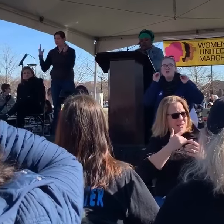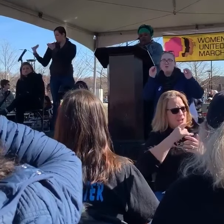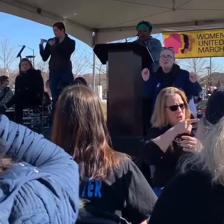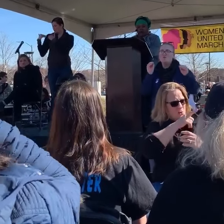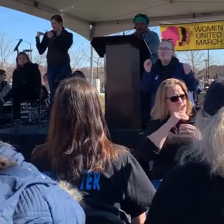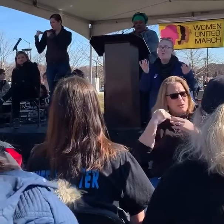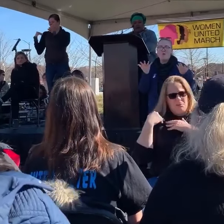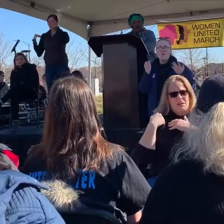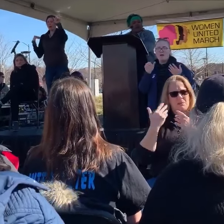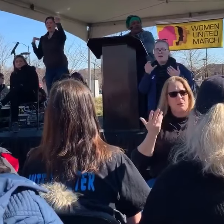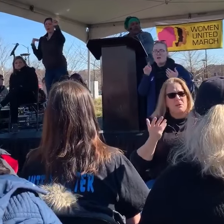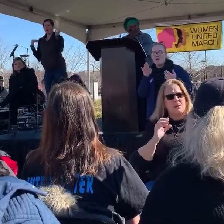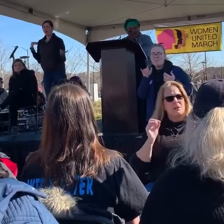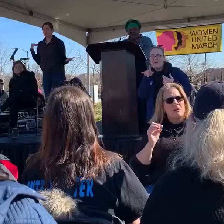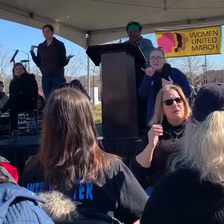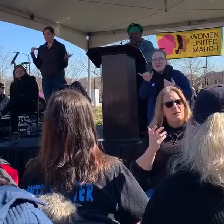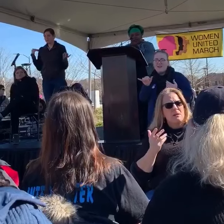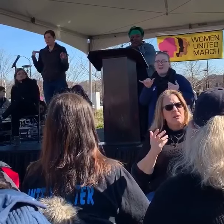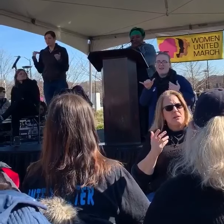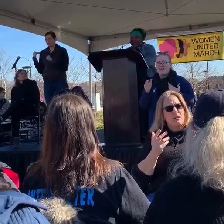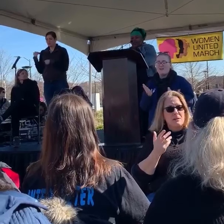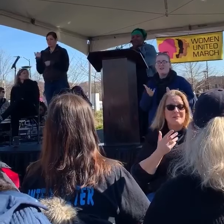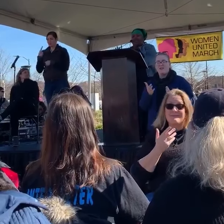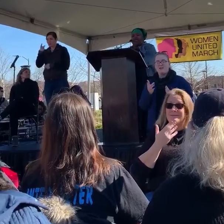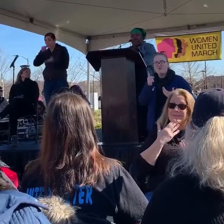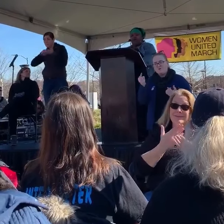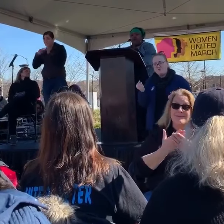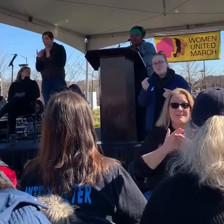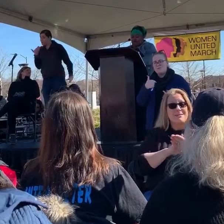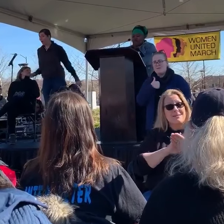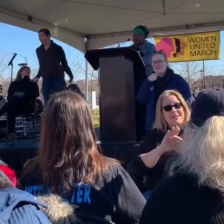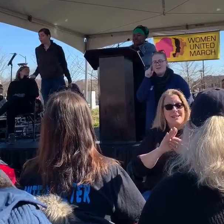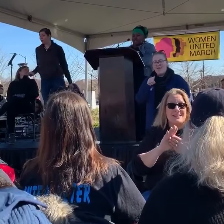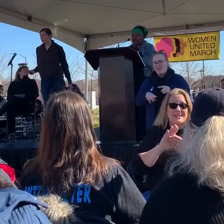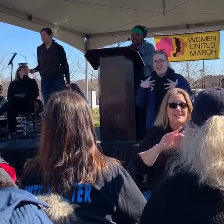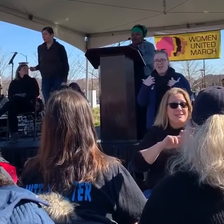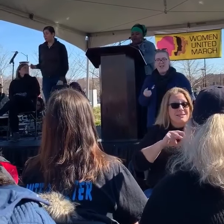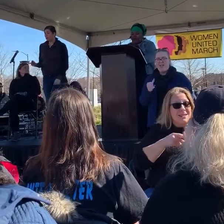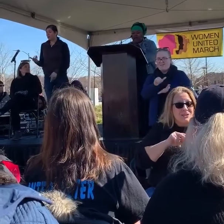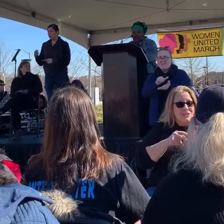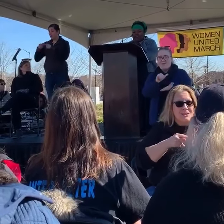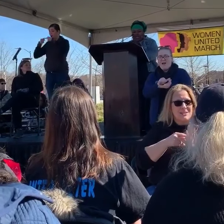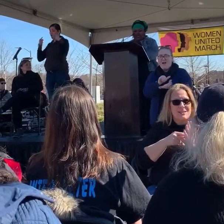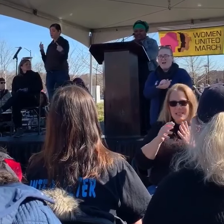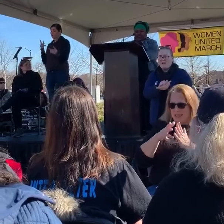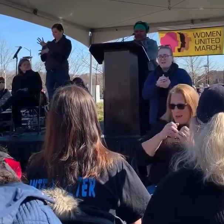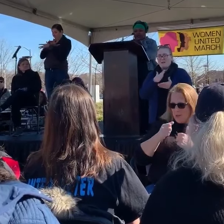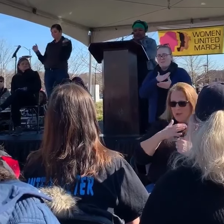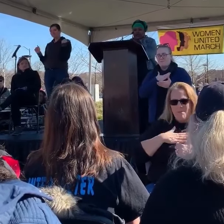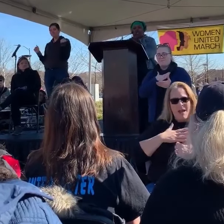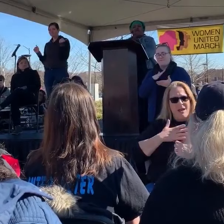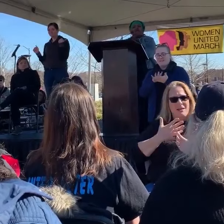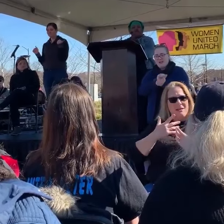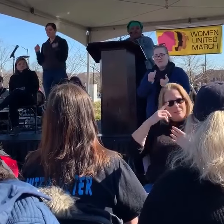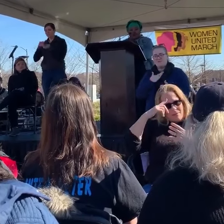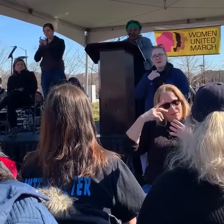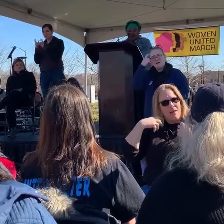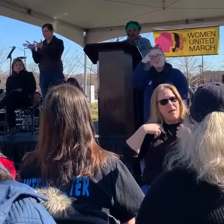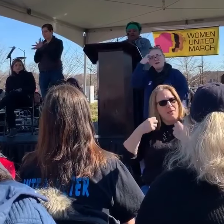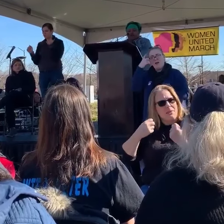accountability. Your well-meaning that has done irreversible damage to my own sanity,